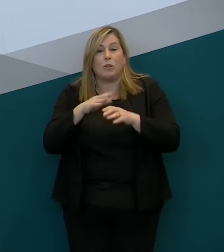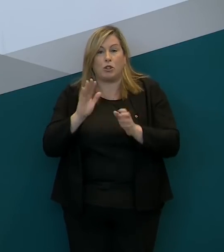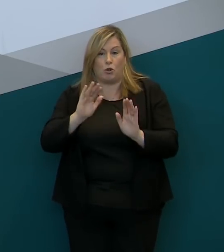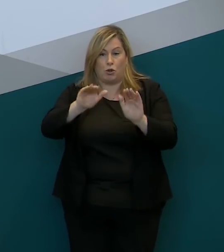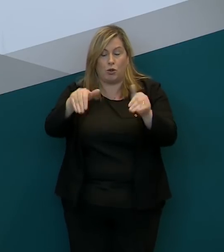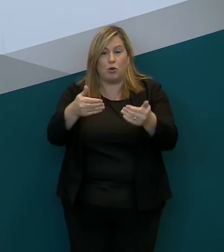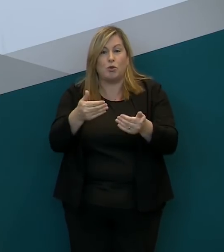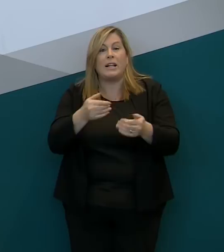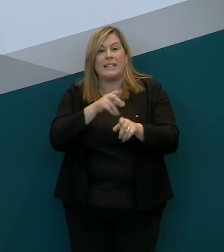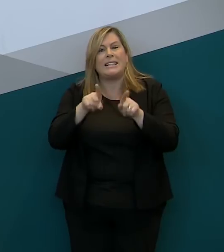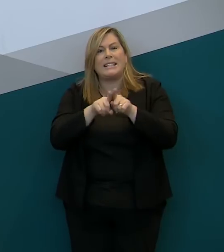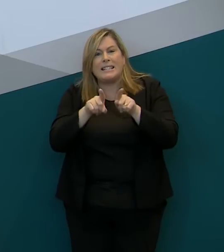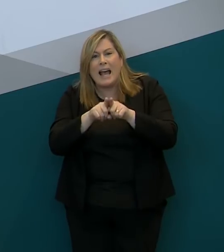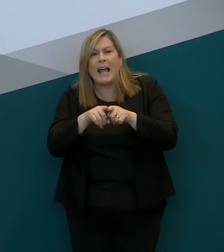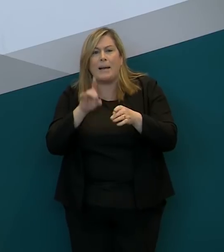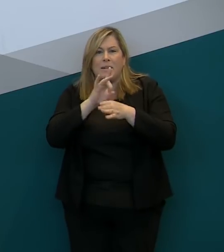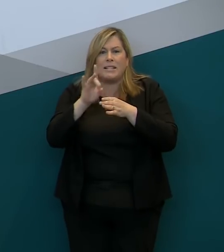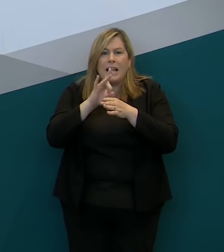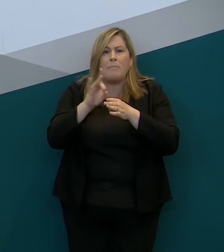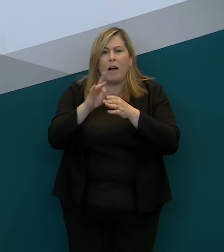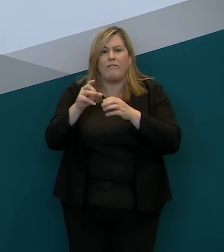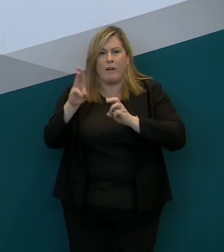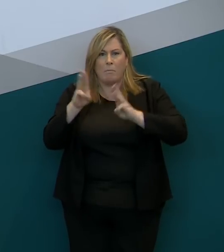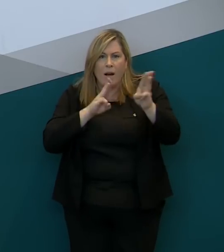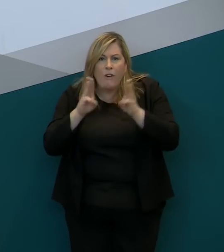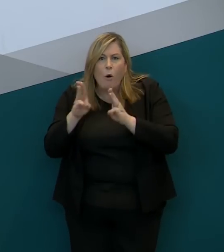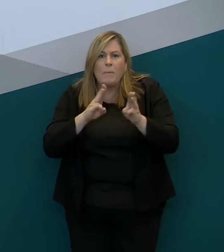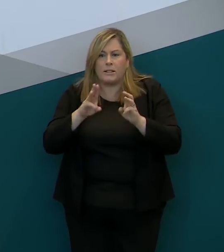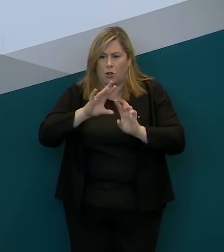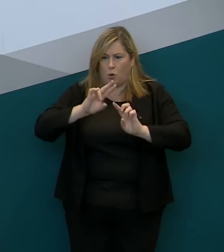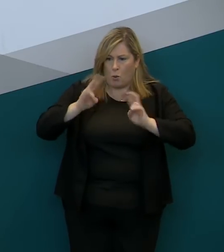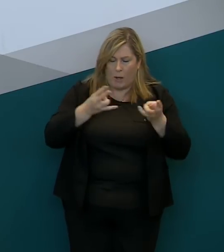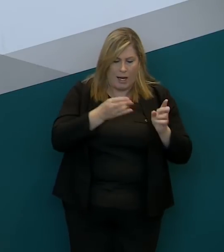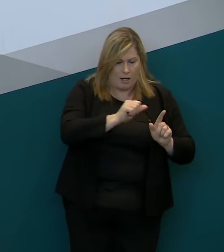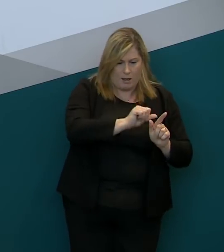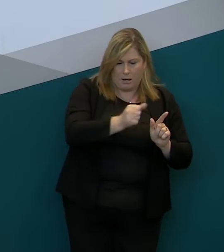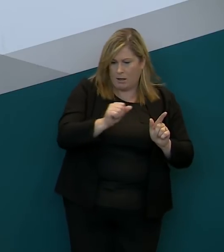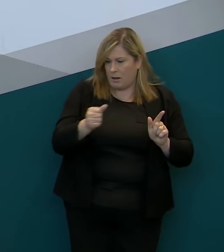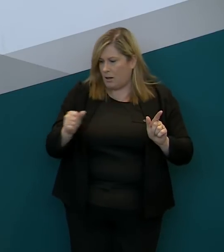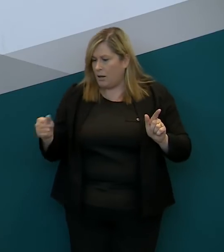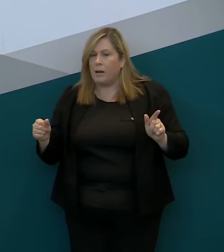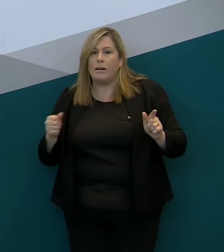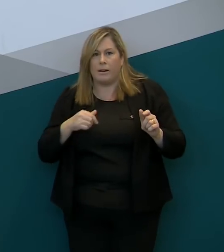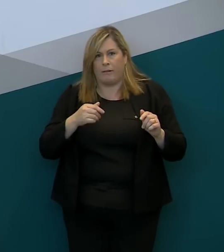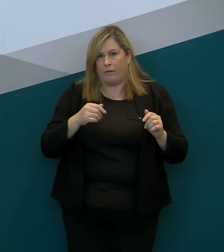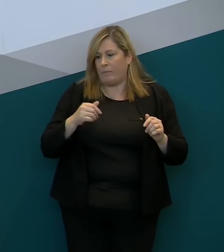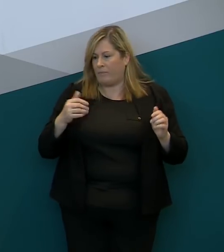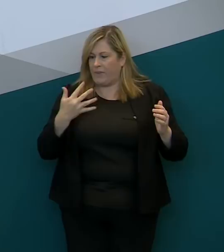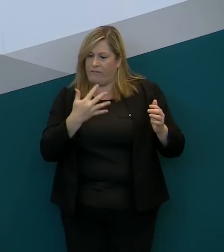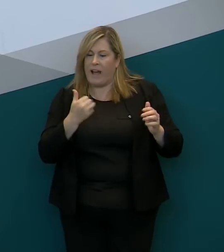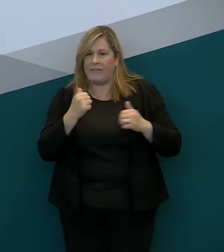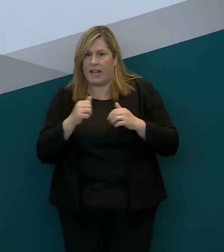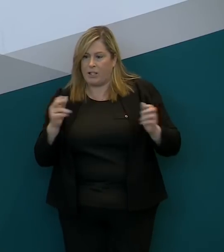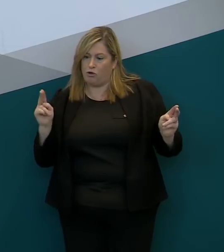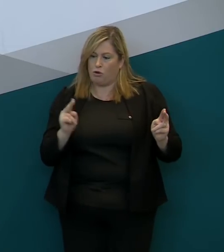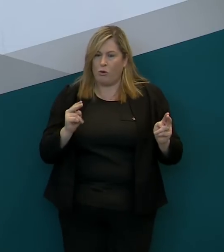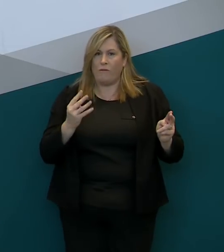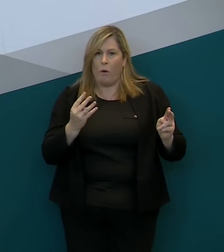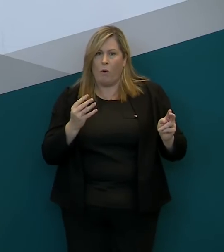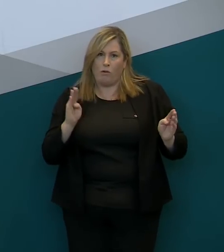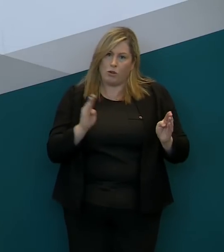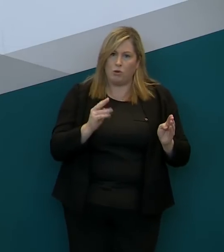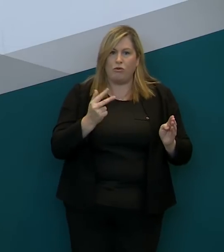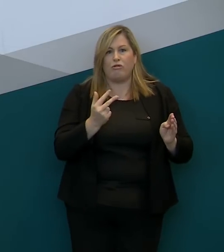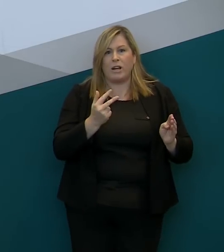same dashboard of performance, i.e. a median time of 5 days, 4 days, and hopefully getting to 3 days. So those specific cases